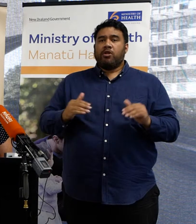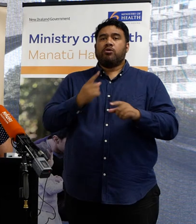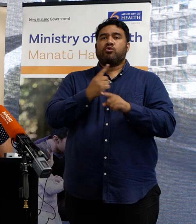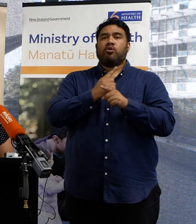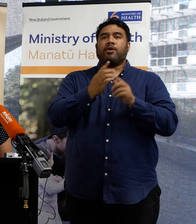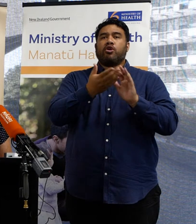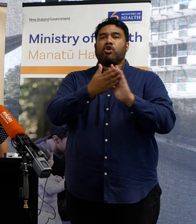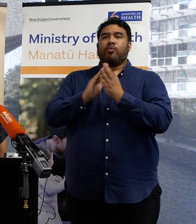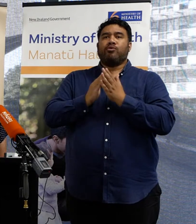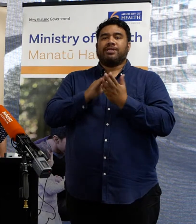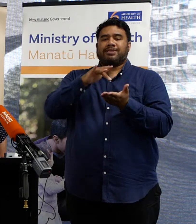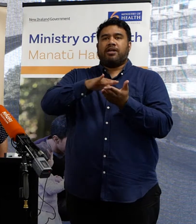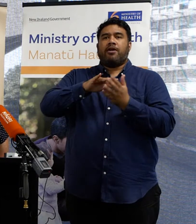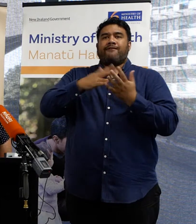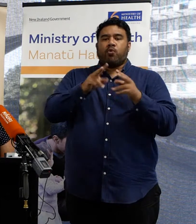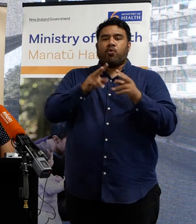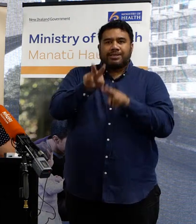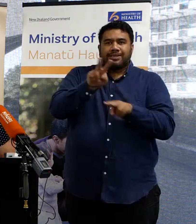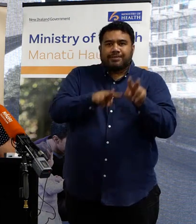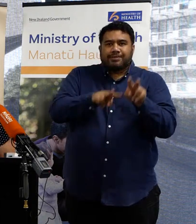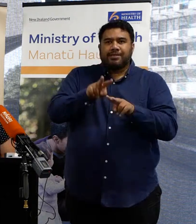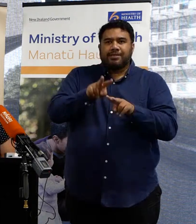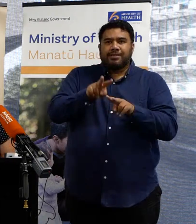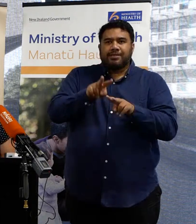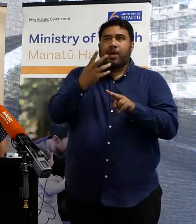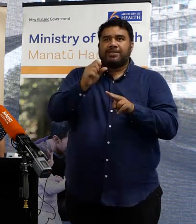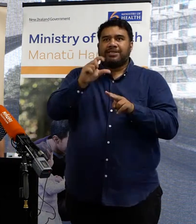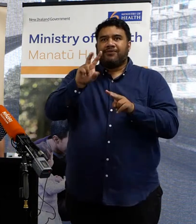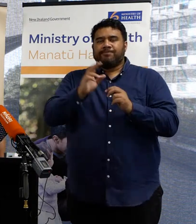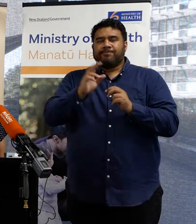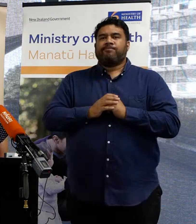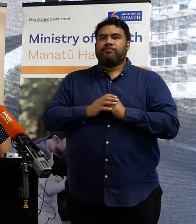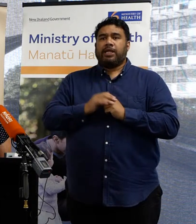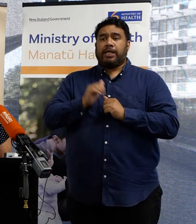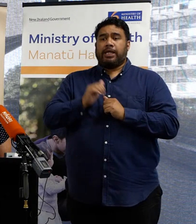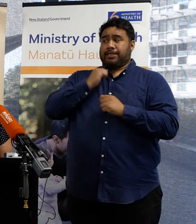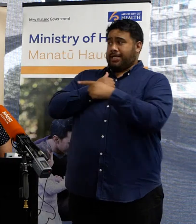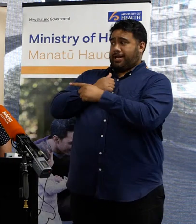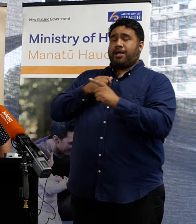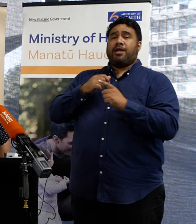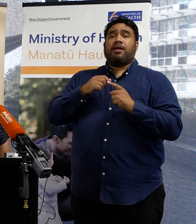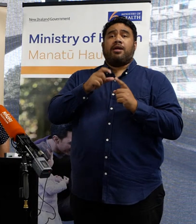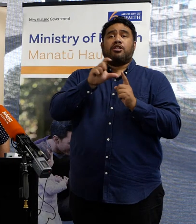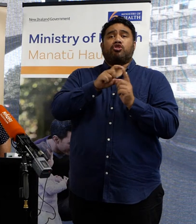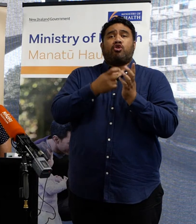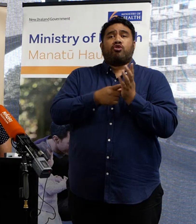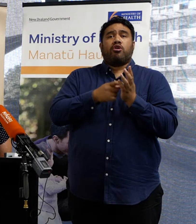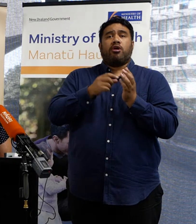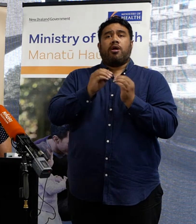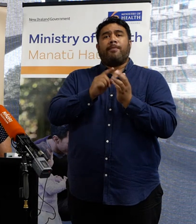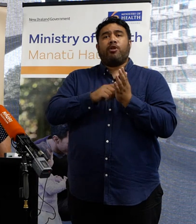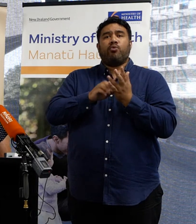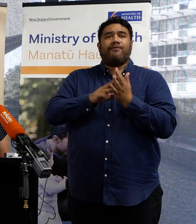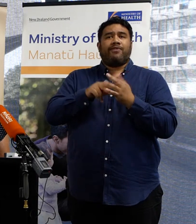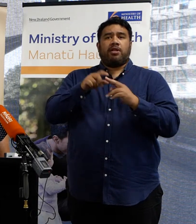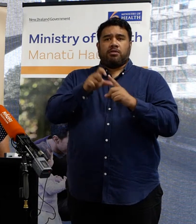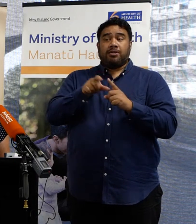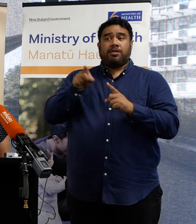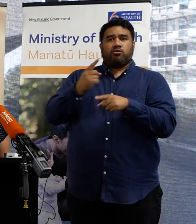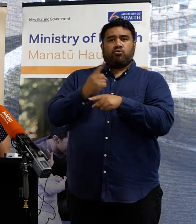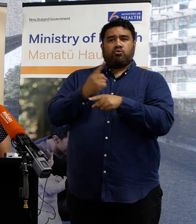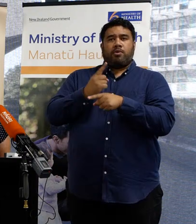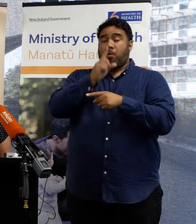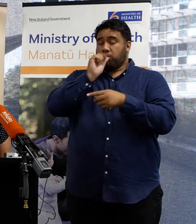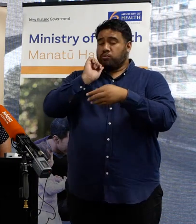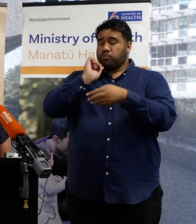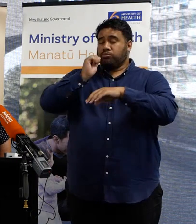community-based assessment centres, and Dr. Bloomfield yesterday touched on the possibility of setting up community-based assessment